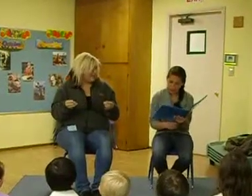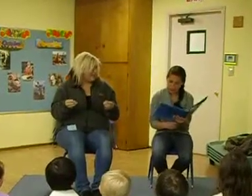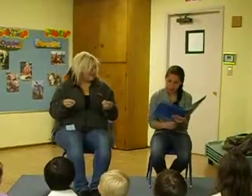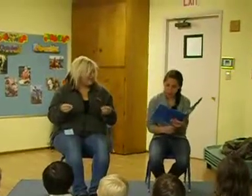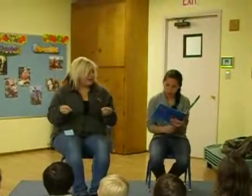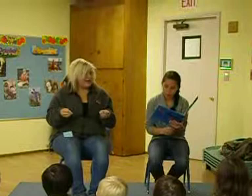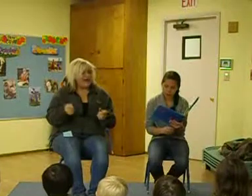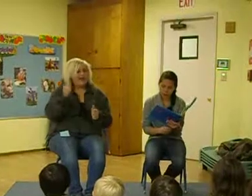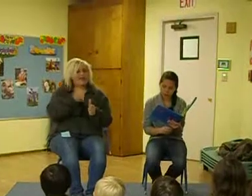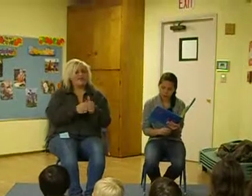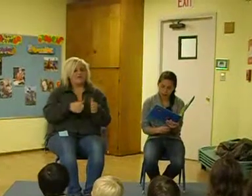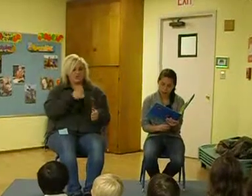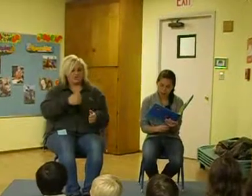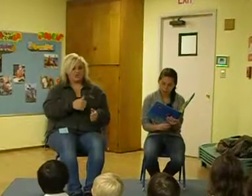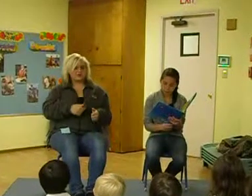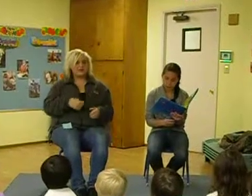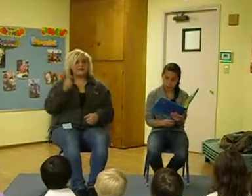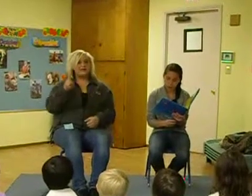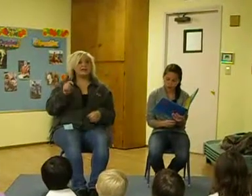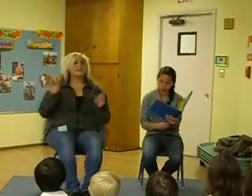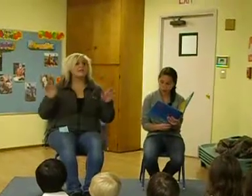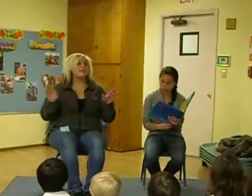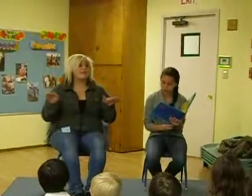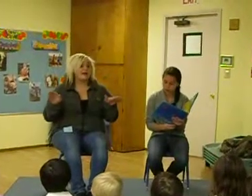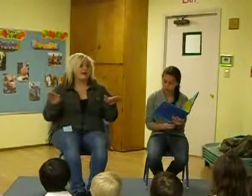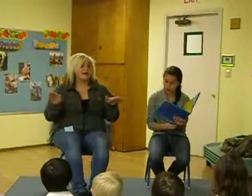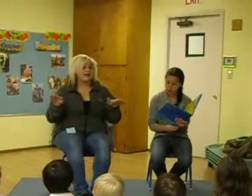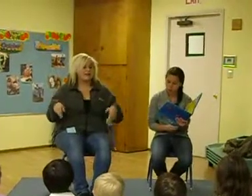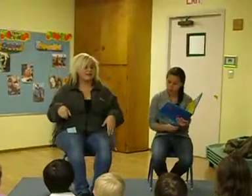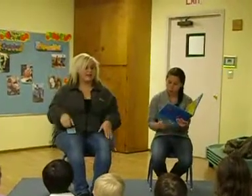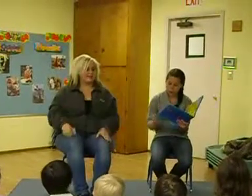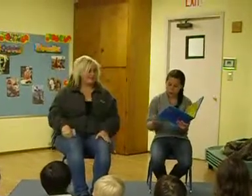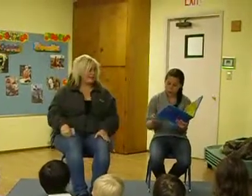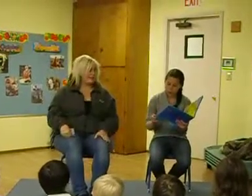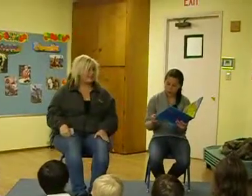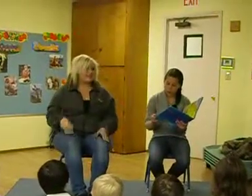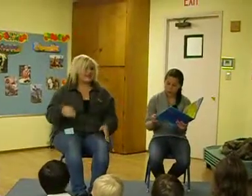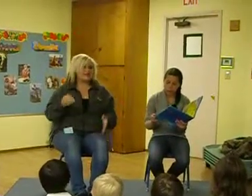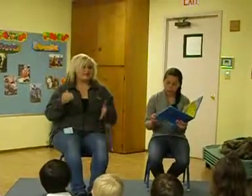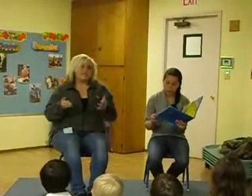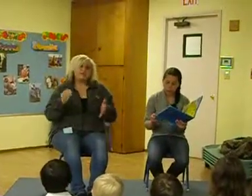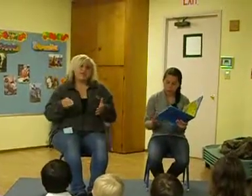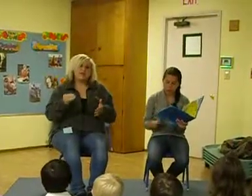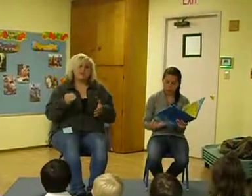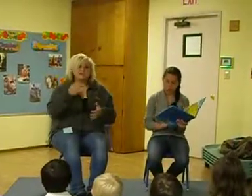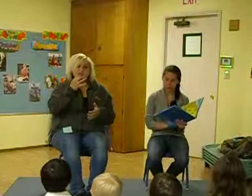Every superhero needs to hover and hurtle and swoop. Well, maybe sometime soon, she added.